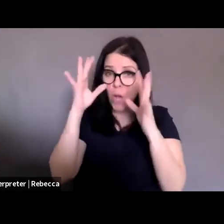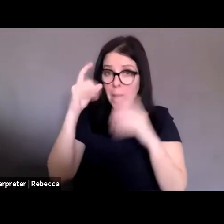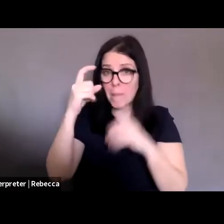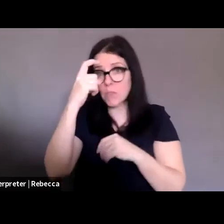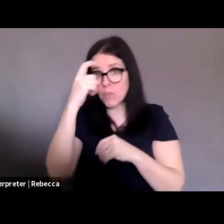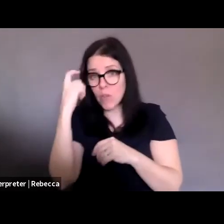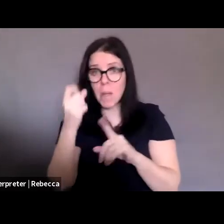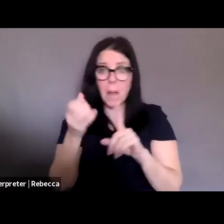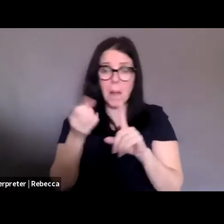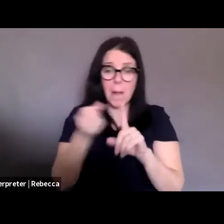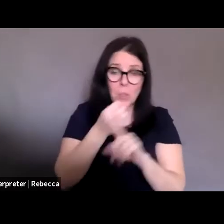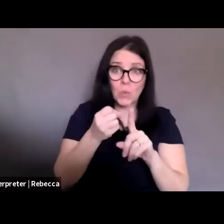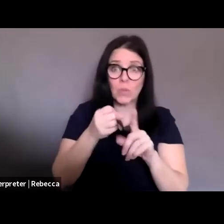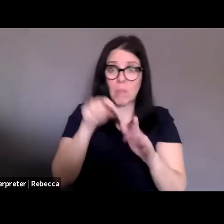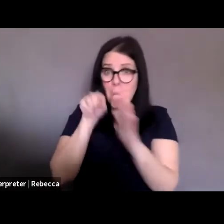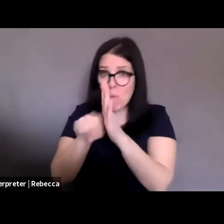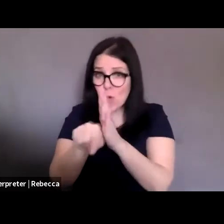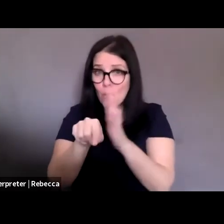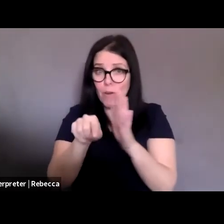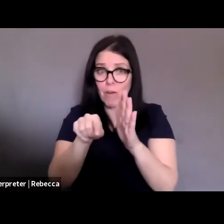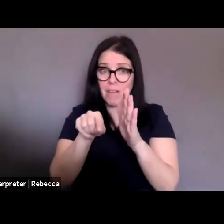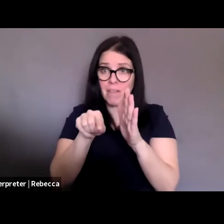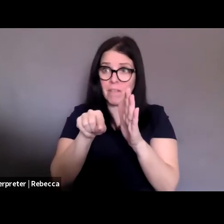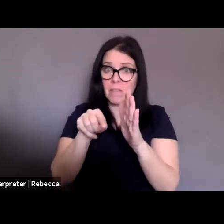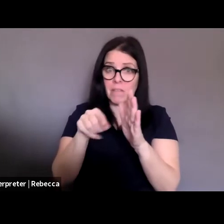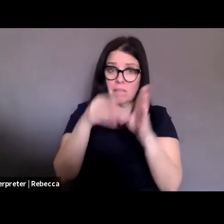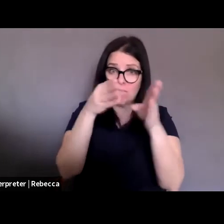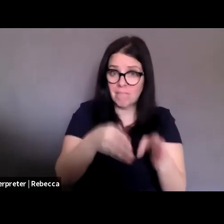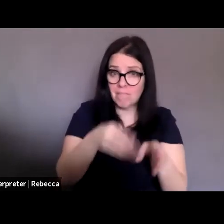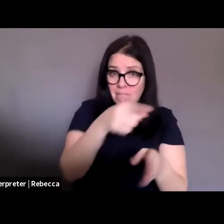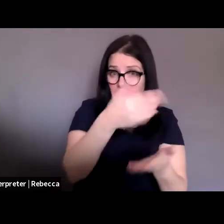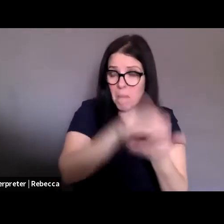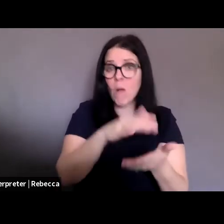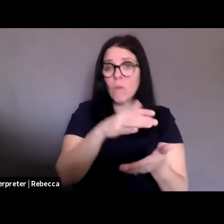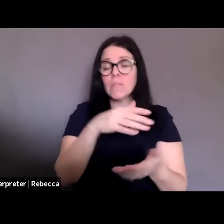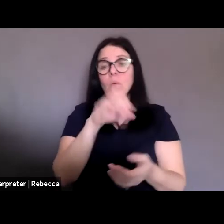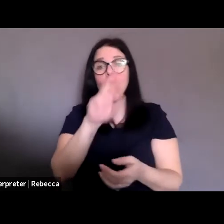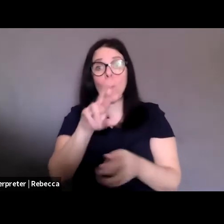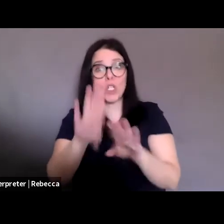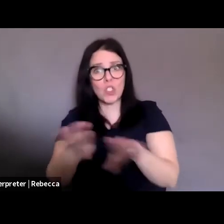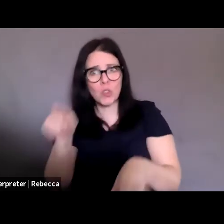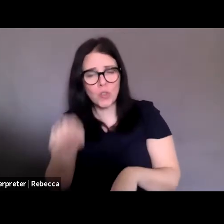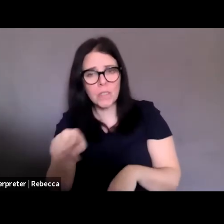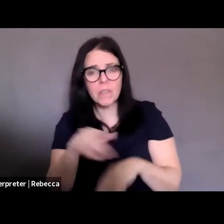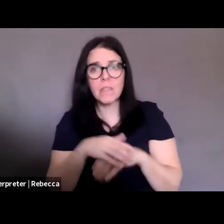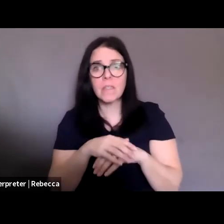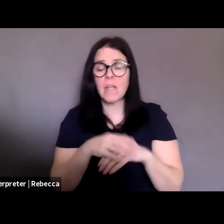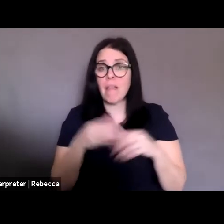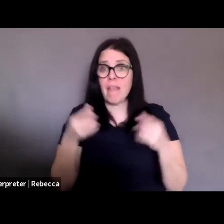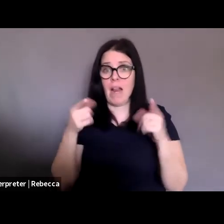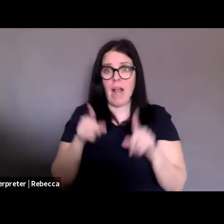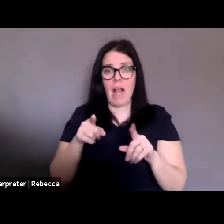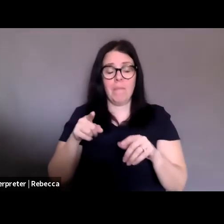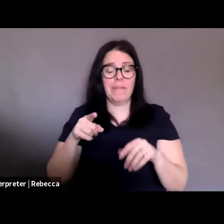and homicide of children, which often occur after multiple warning signs known to multiple professionals,